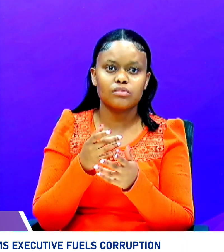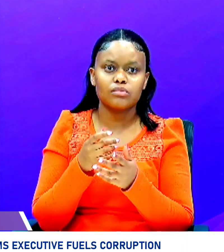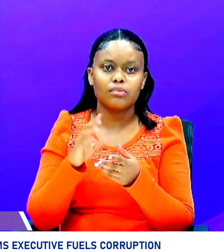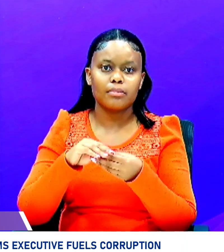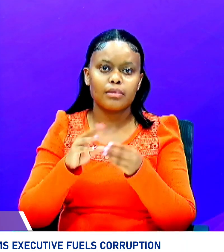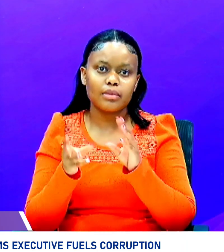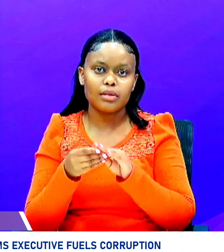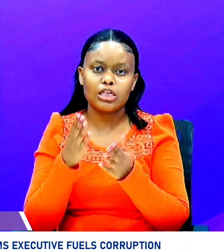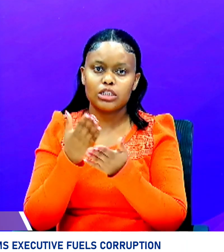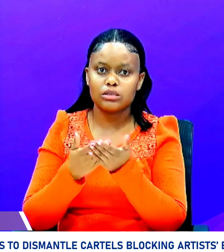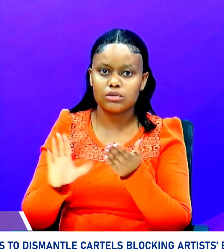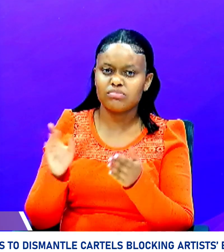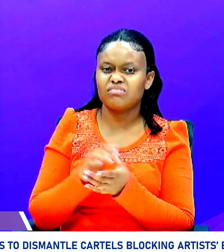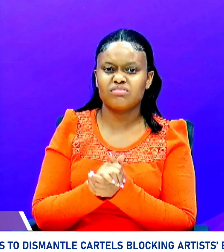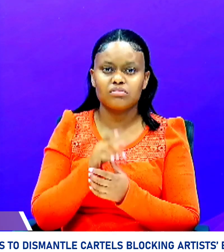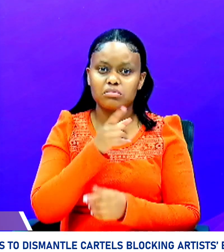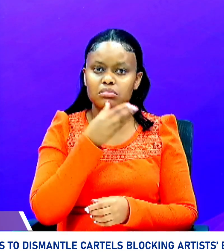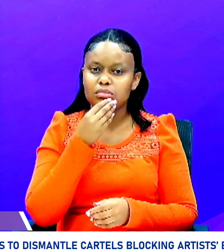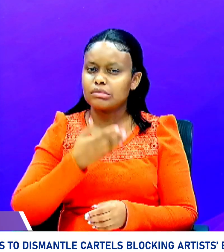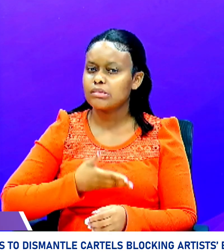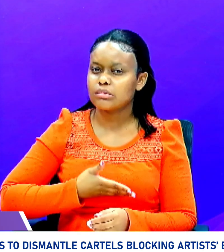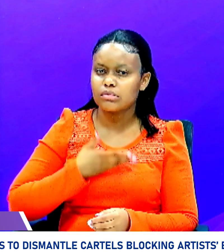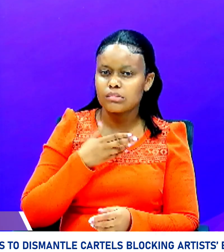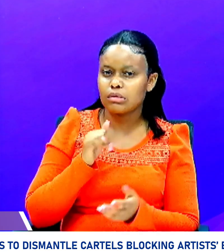from cartels and vested